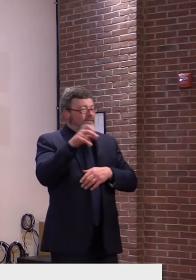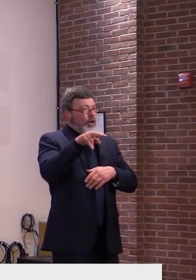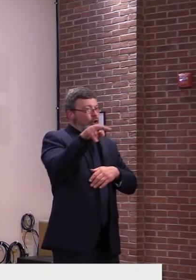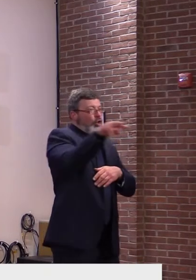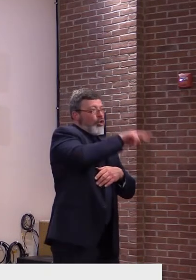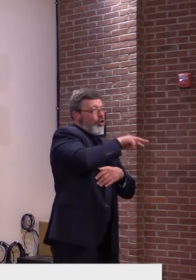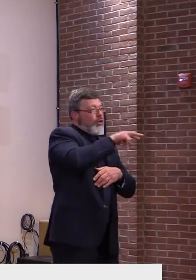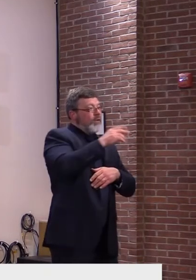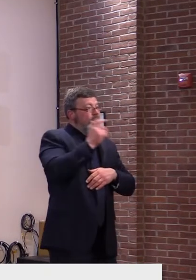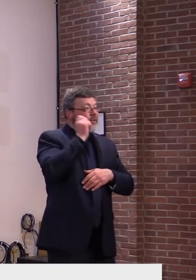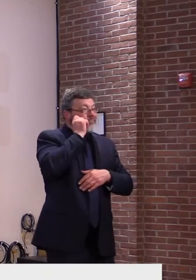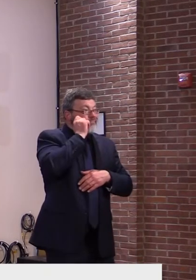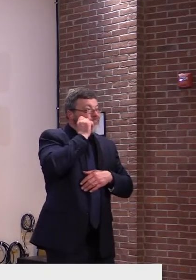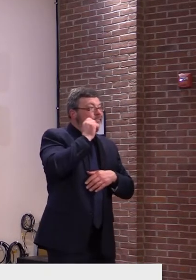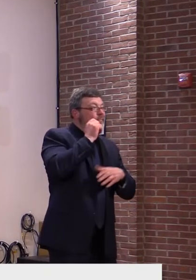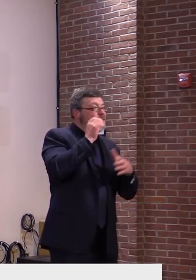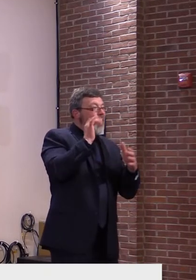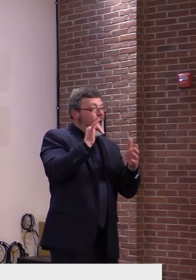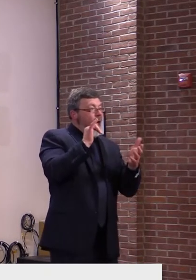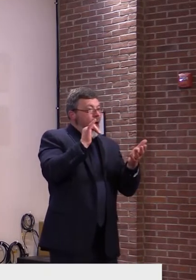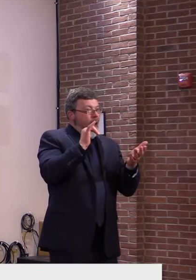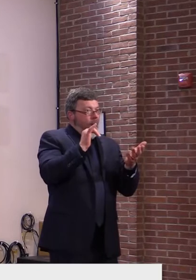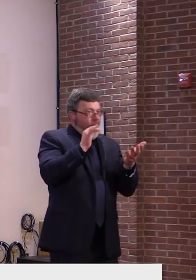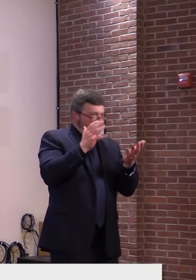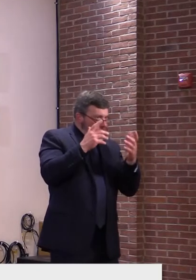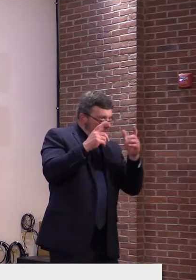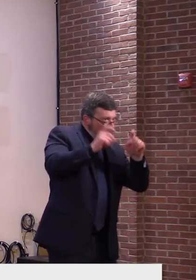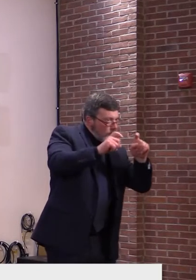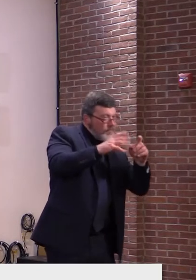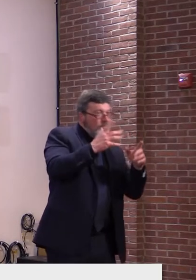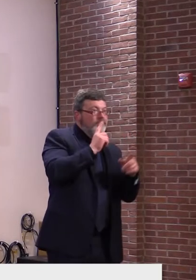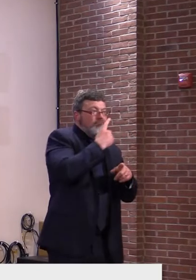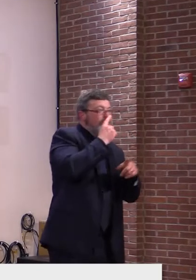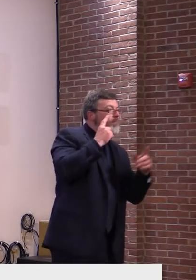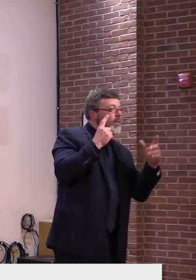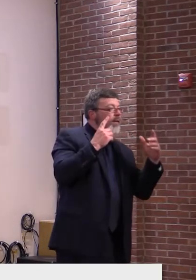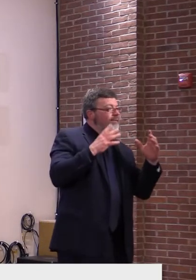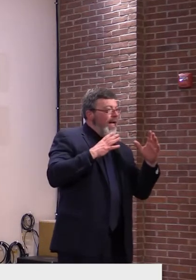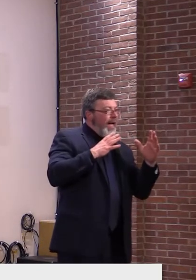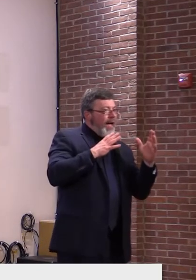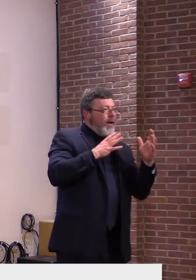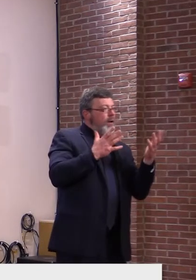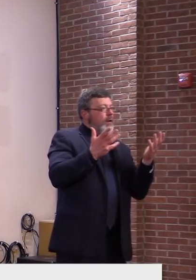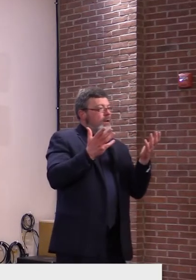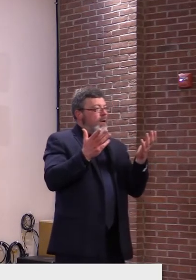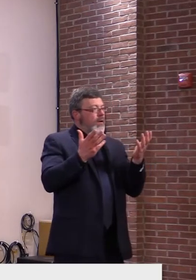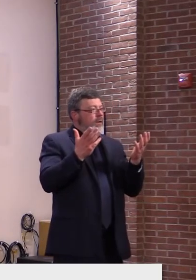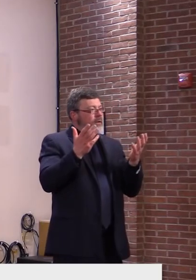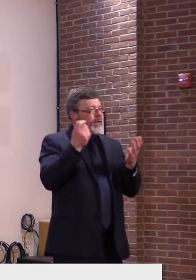PCR tests are still being done, and those are what you're taking your data off, but so many people are testing at